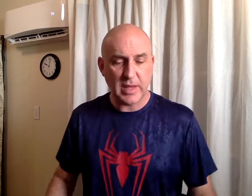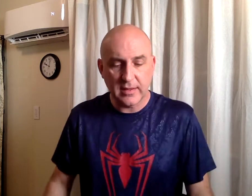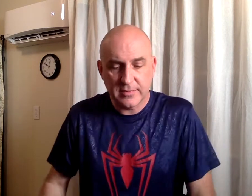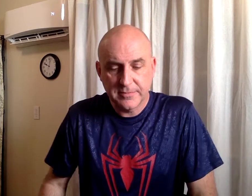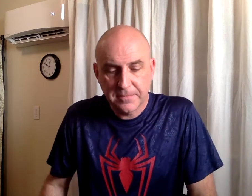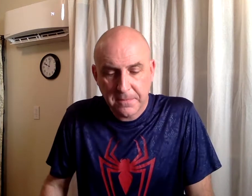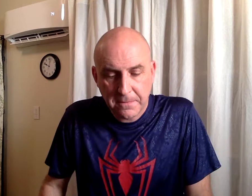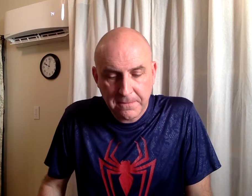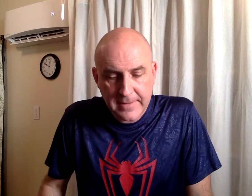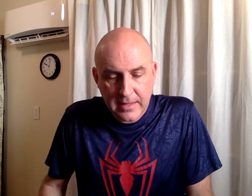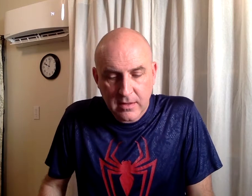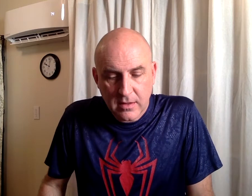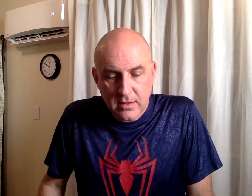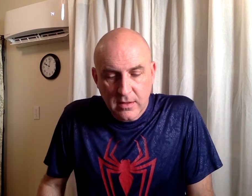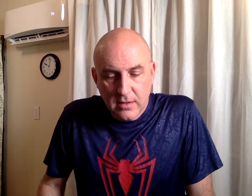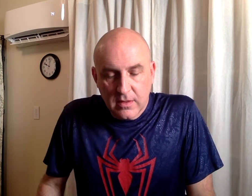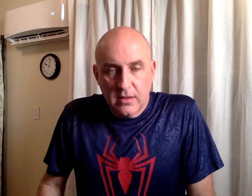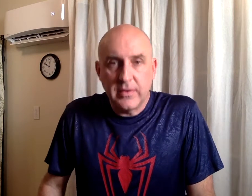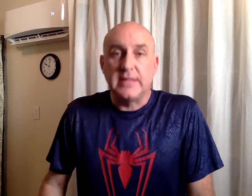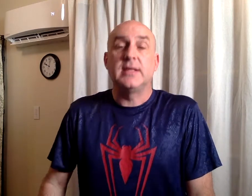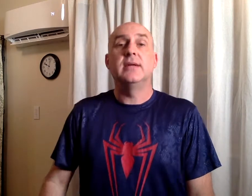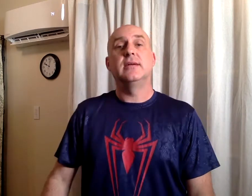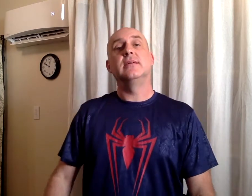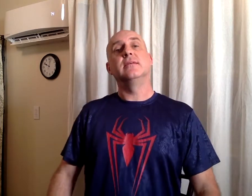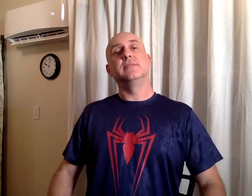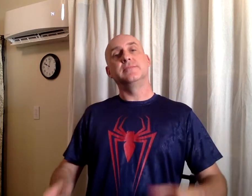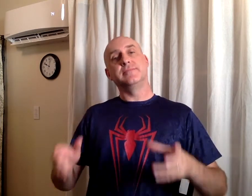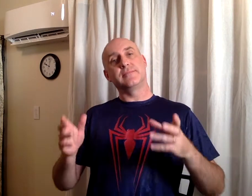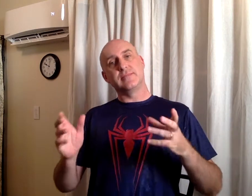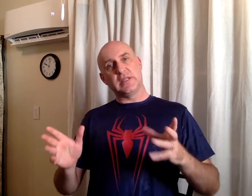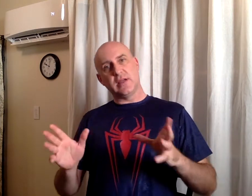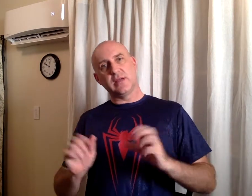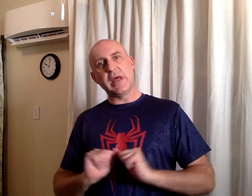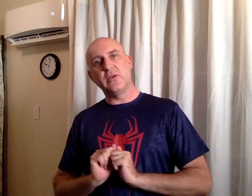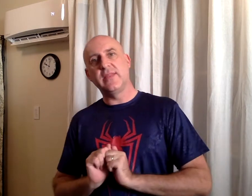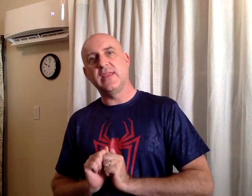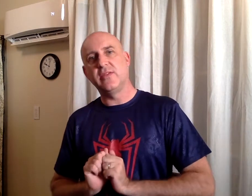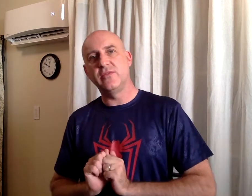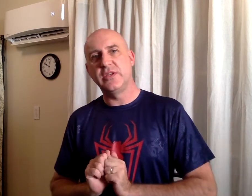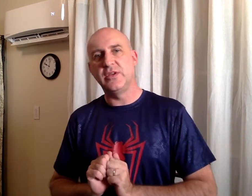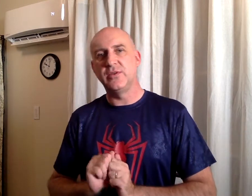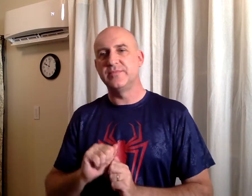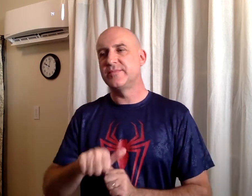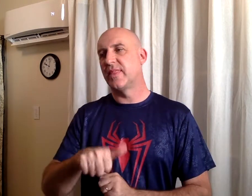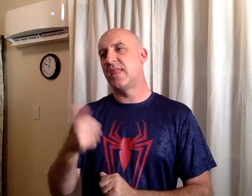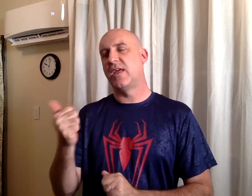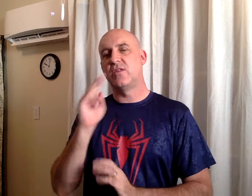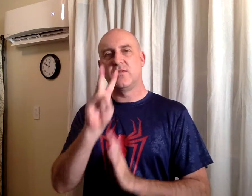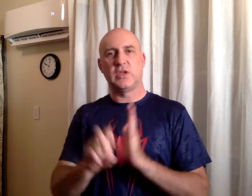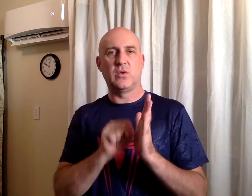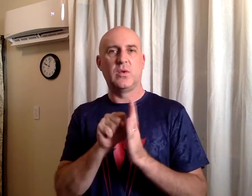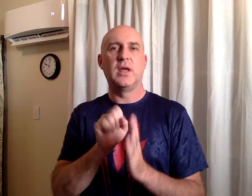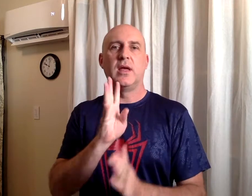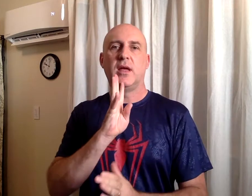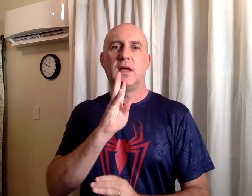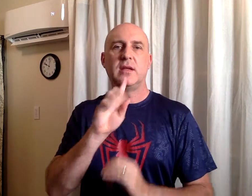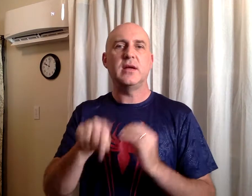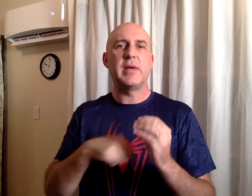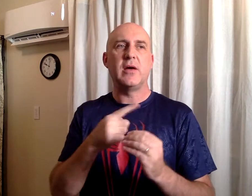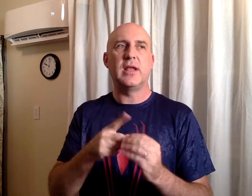Spank. All right. I talk about in the other video, I talk about how